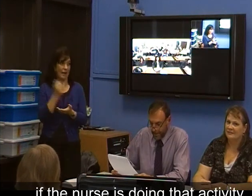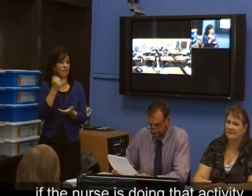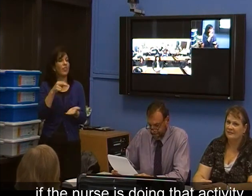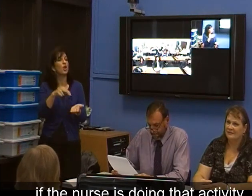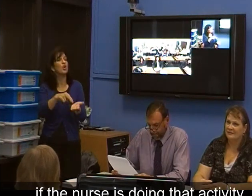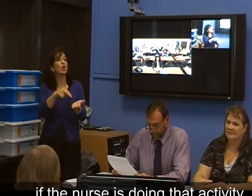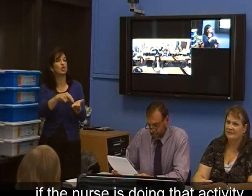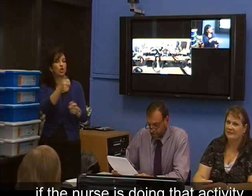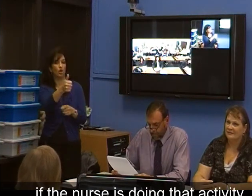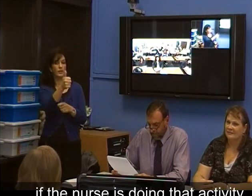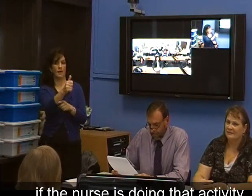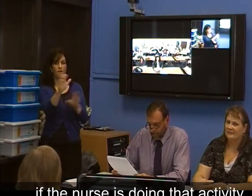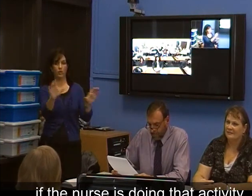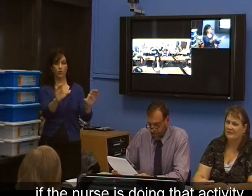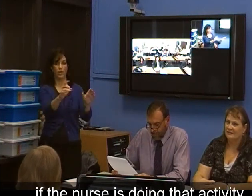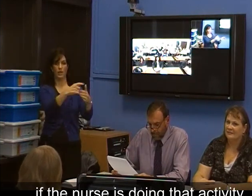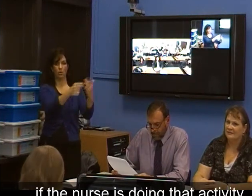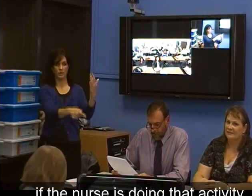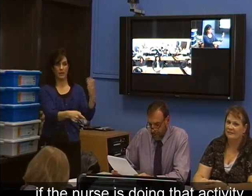activity.